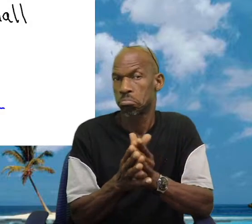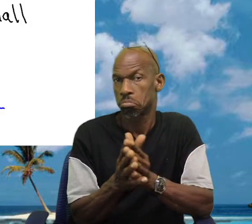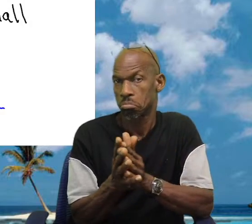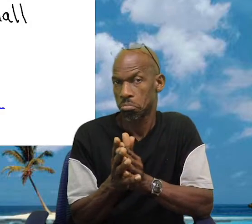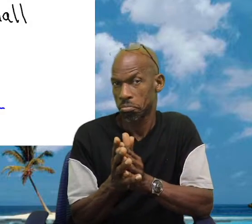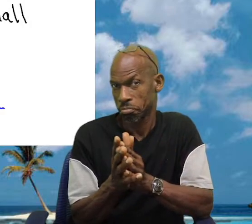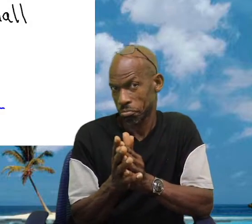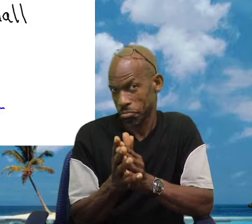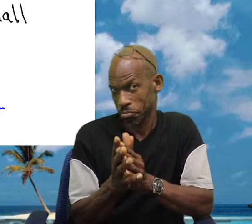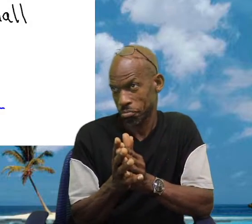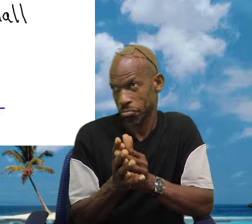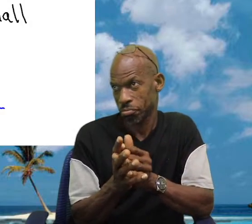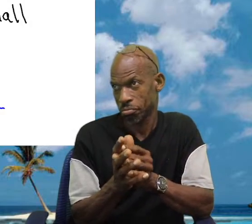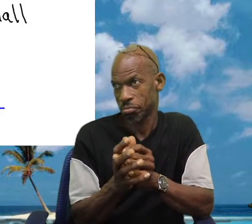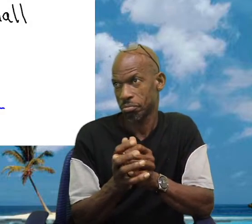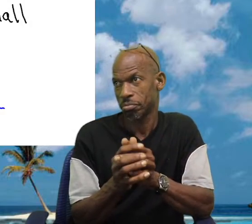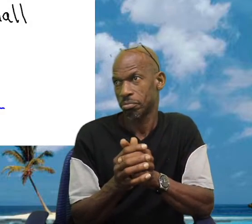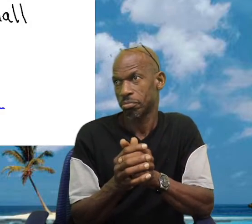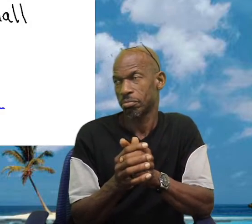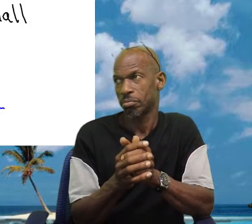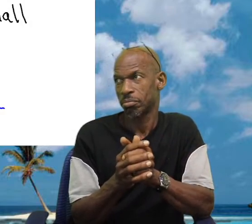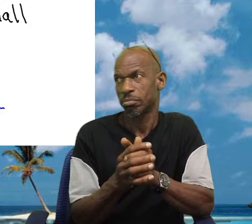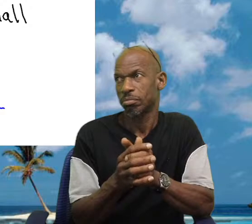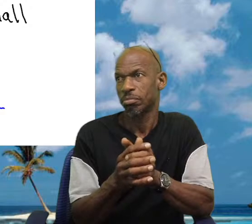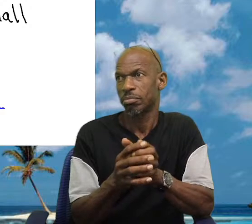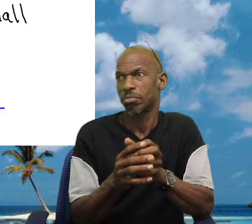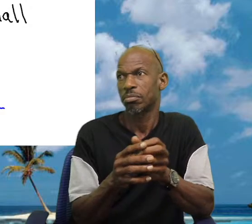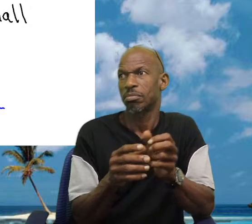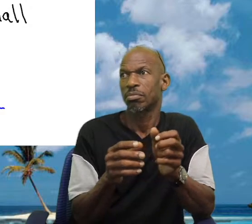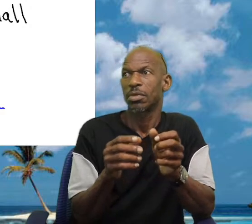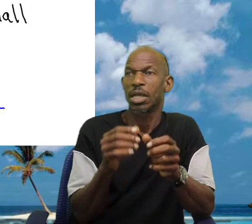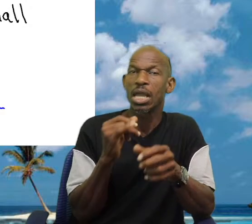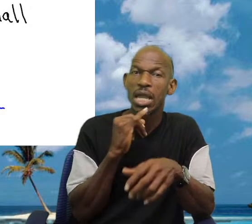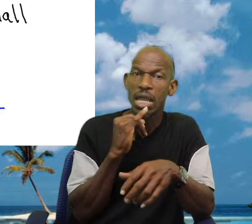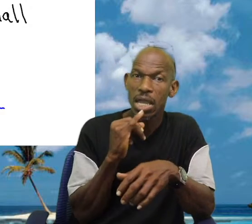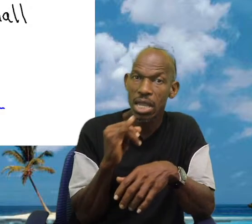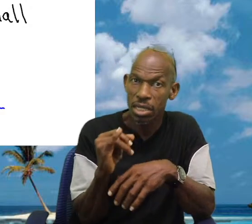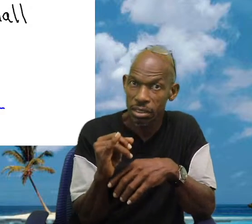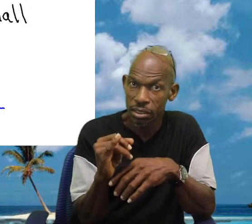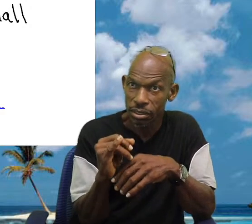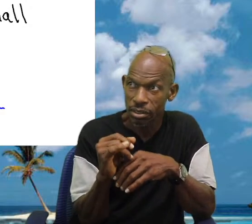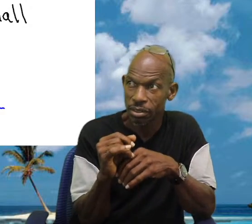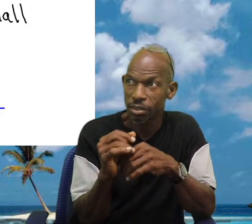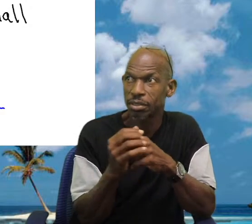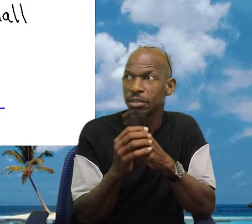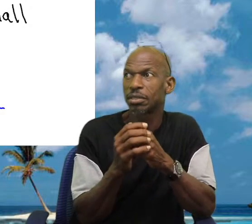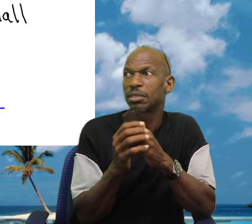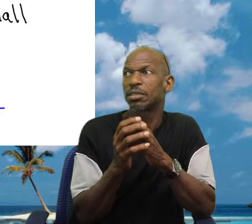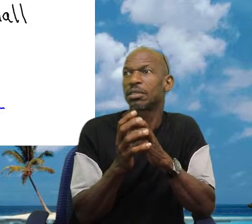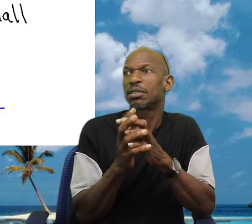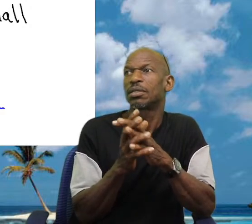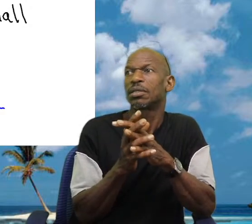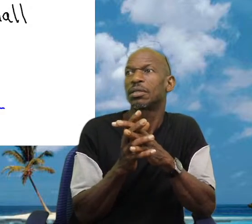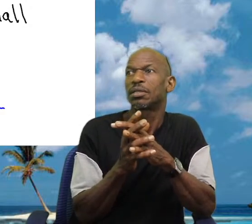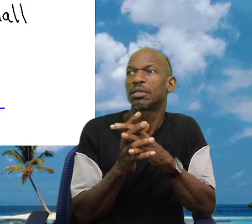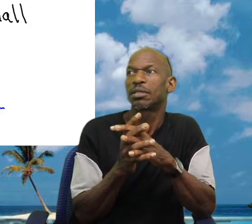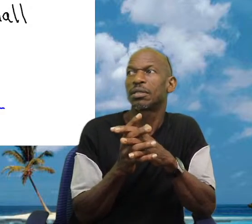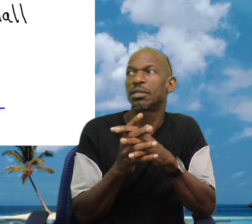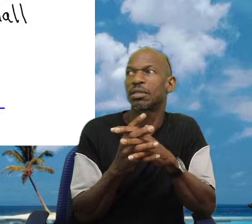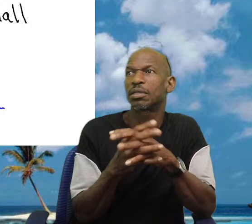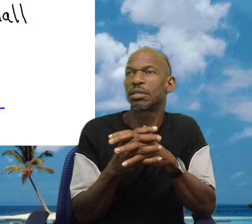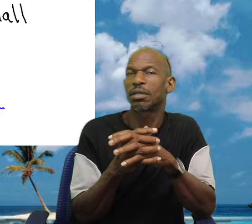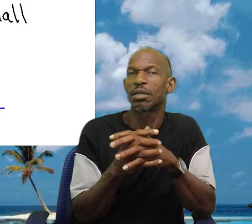But this is not the end of the sentence. The old house is, but I have to say something about this old house. The old house